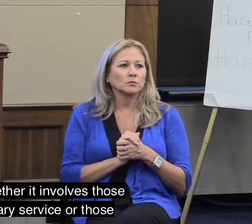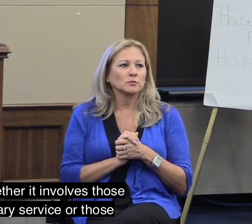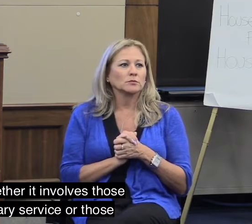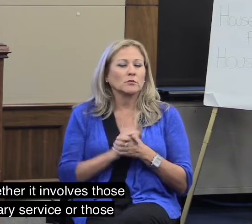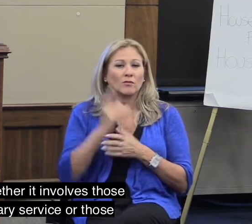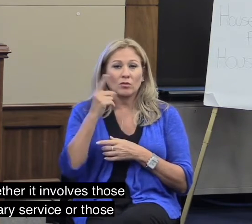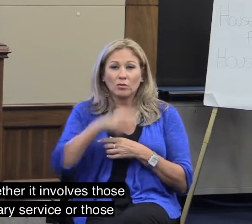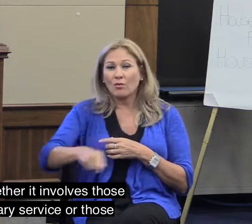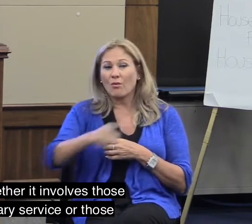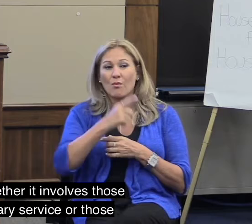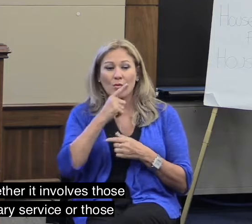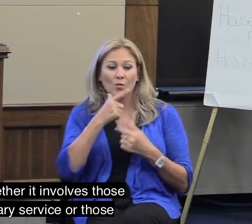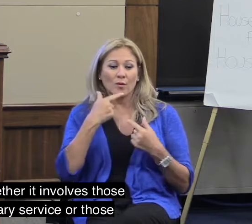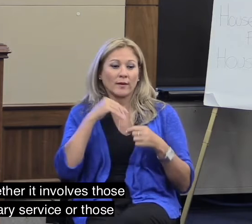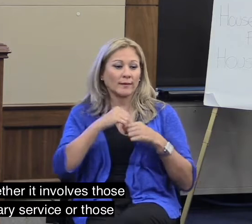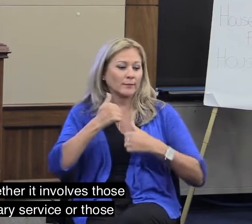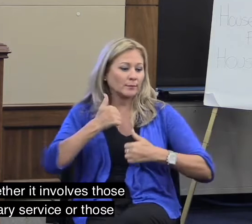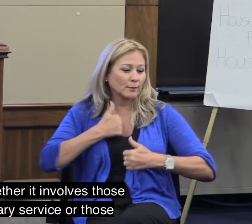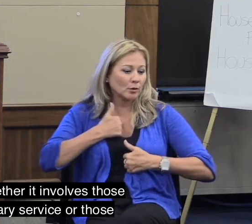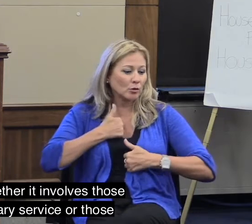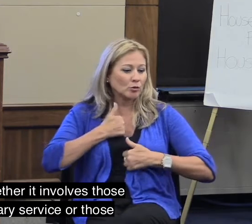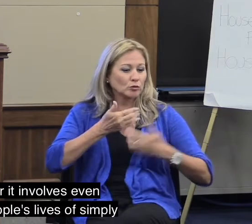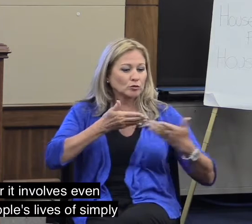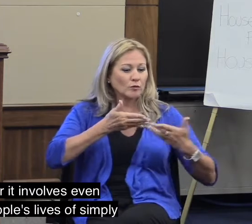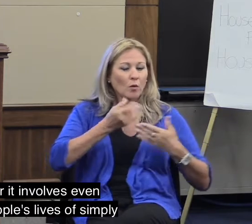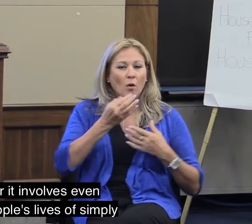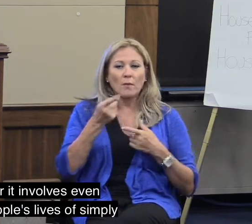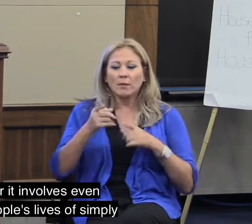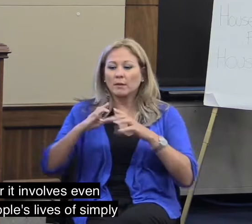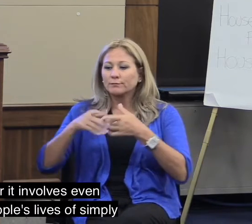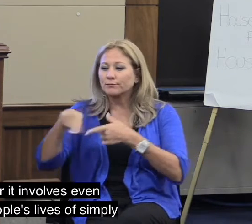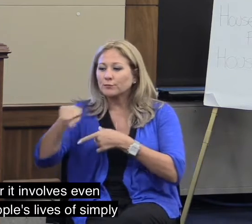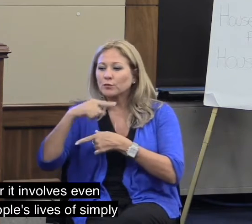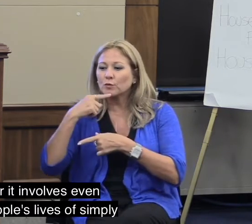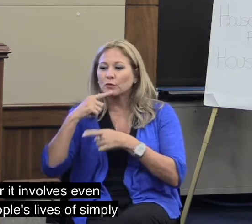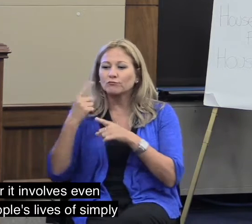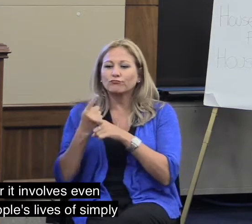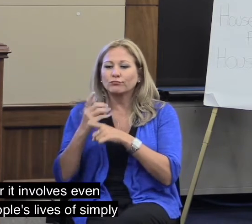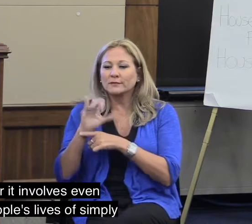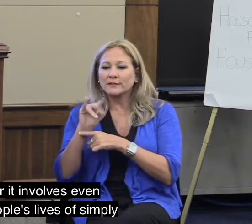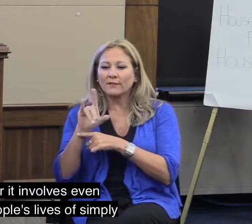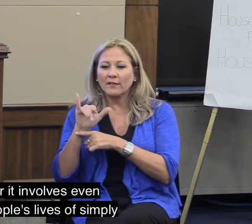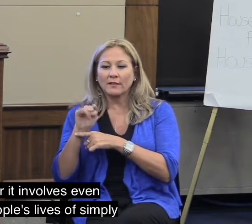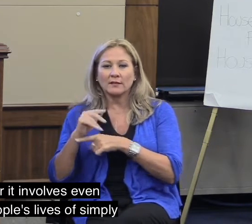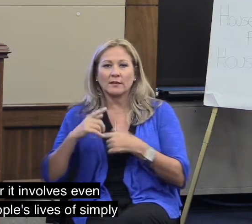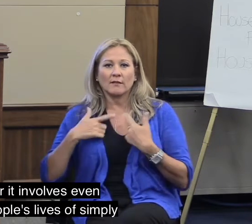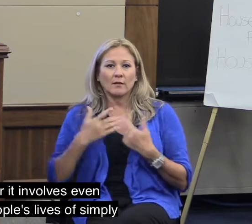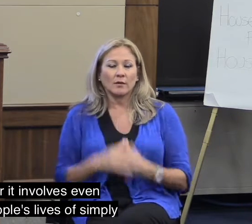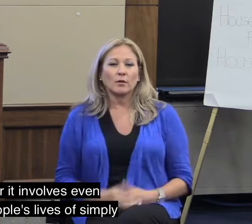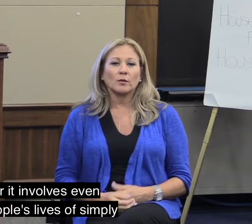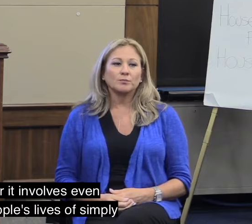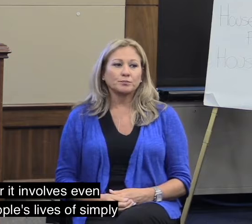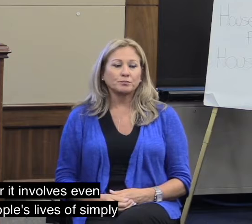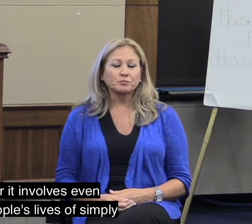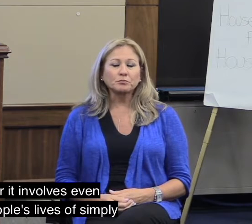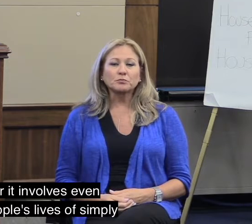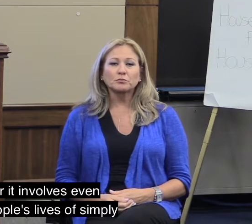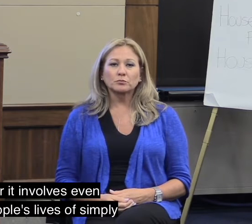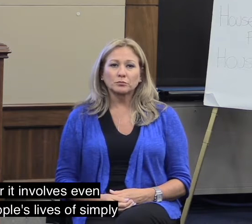involves those who have been in military service or those in civilian life, whether it involves even the mere